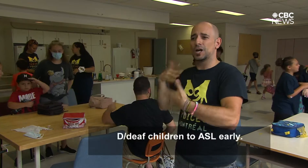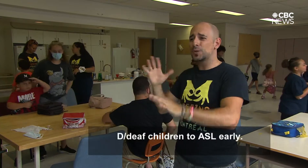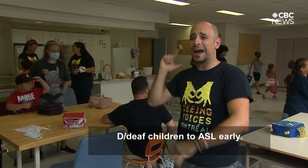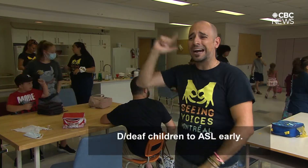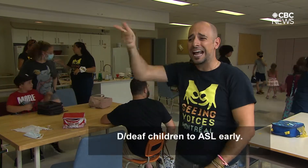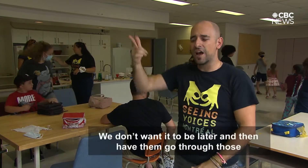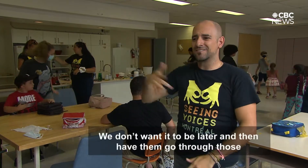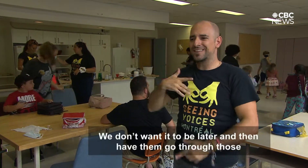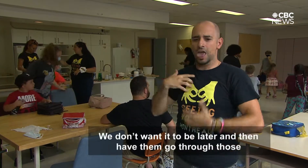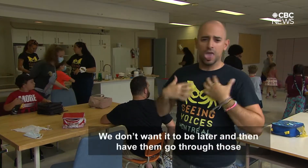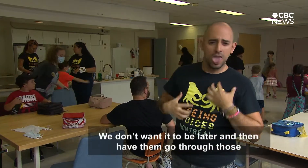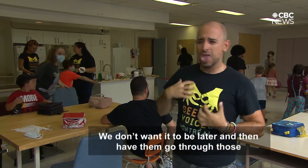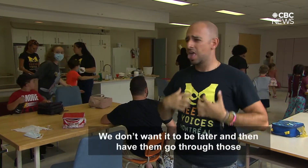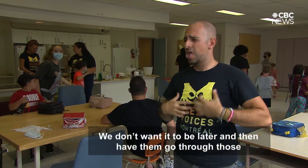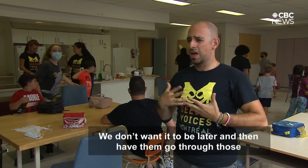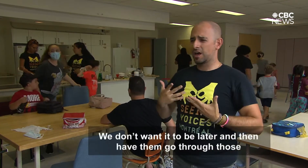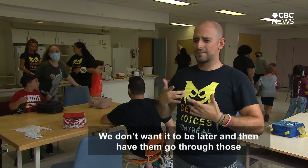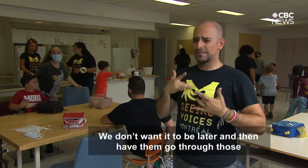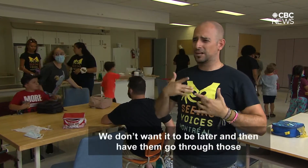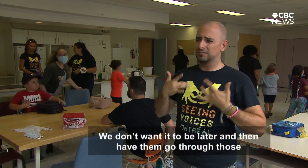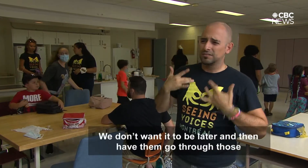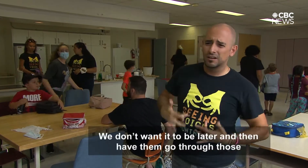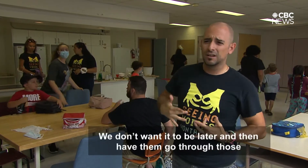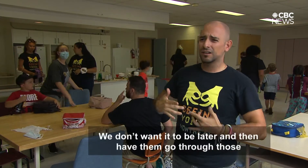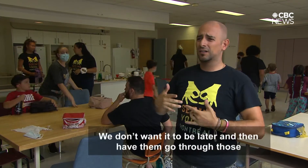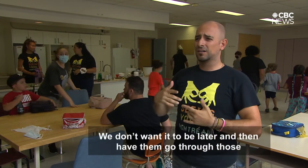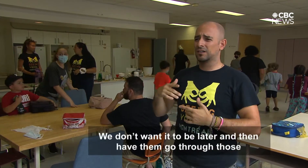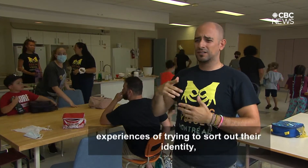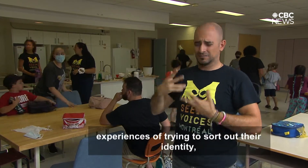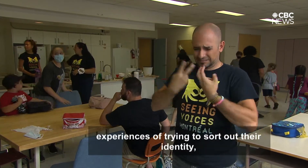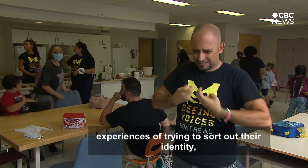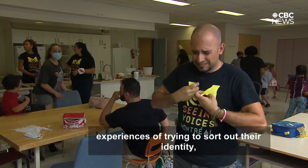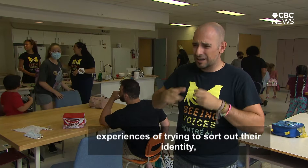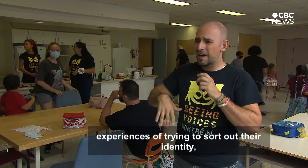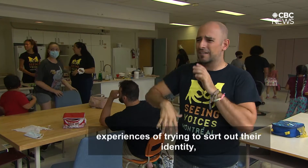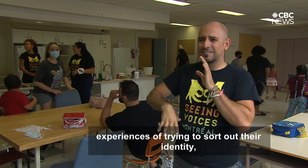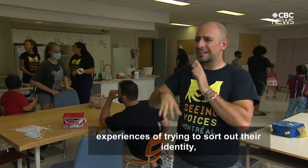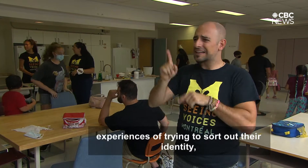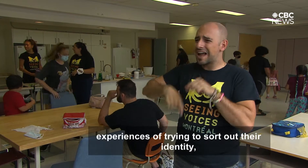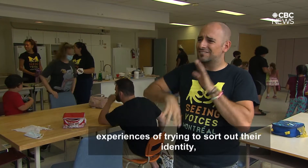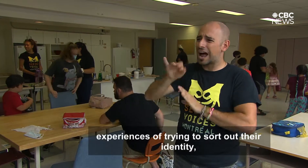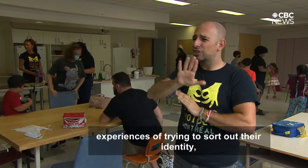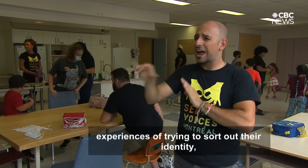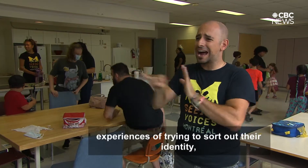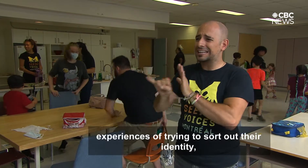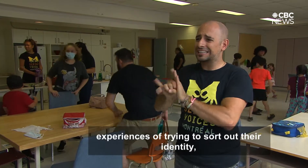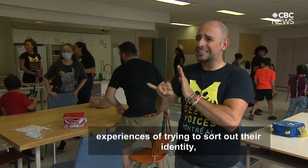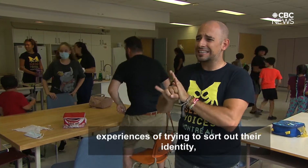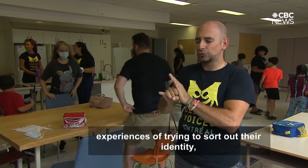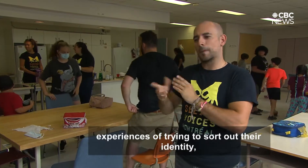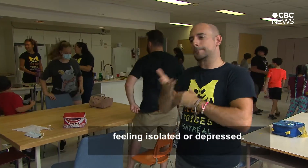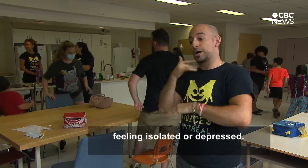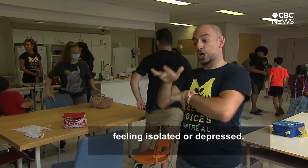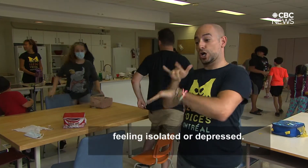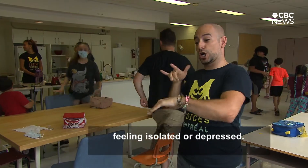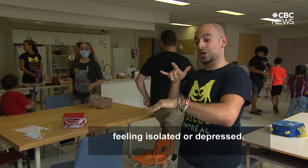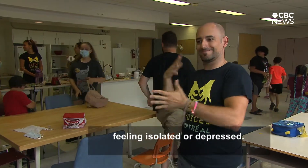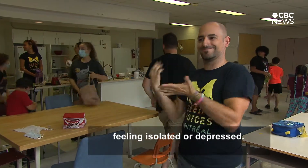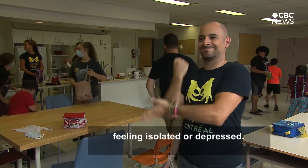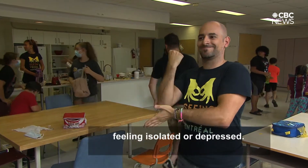ASL early. We don't want it to be later and have them go through those experiences of trying to sort out their identity, feeling isolated or